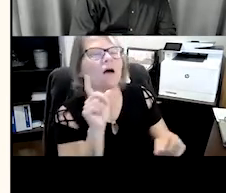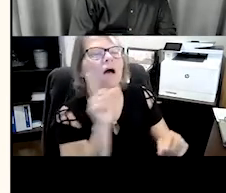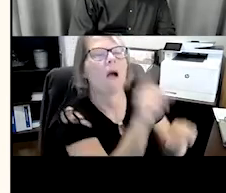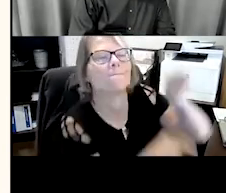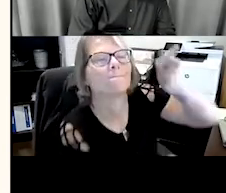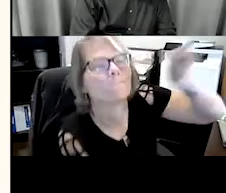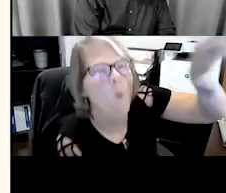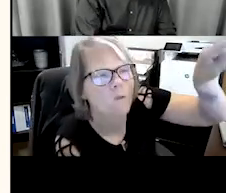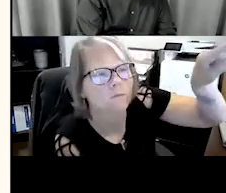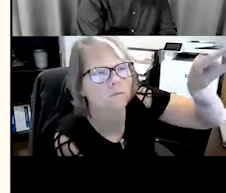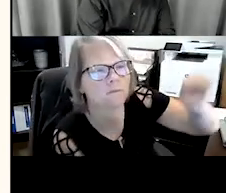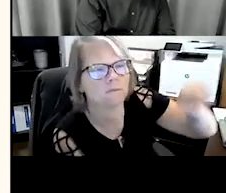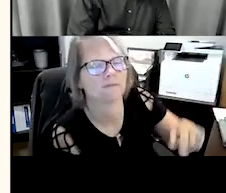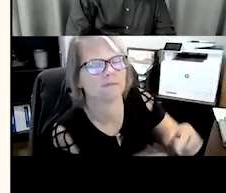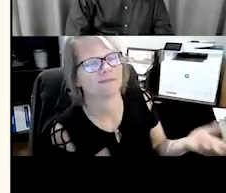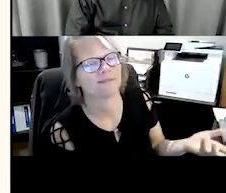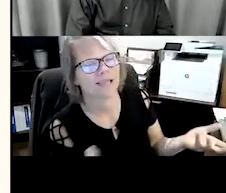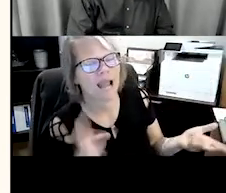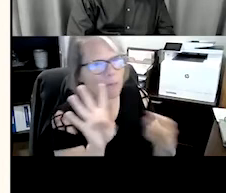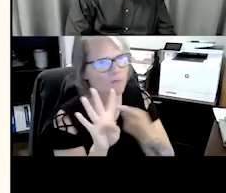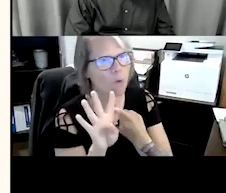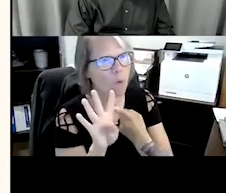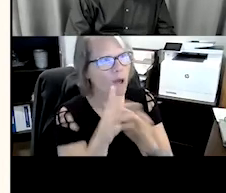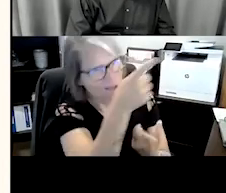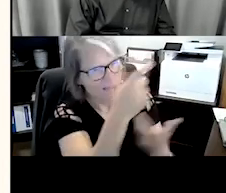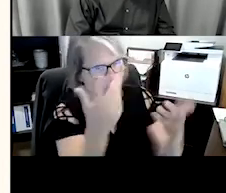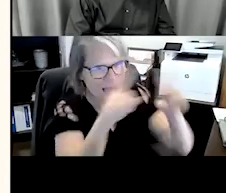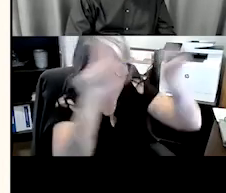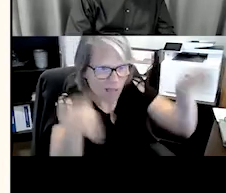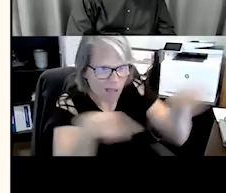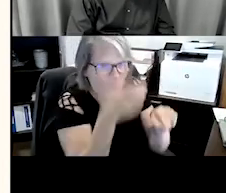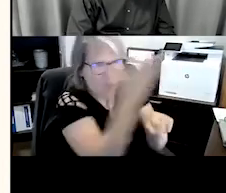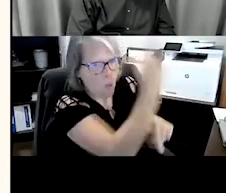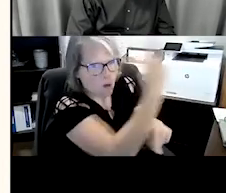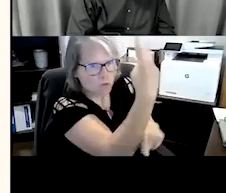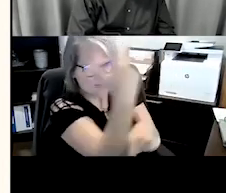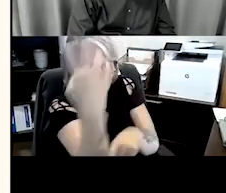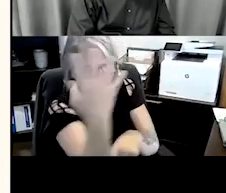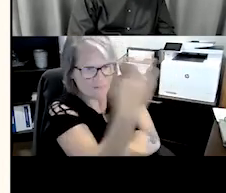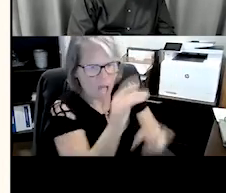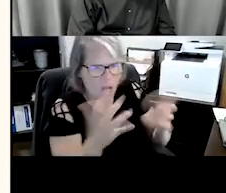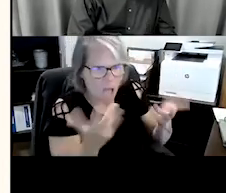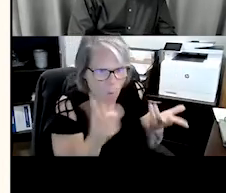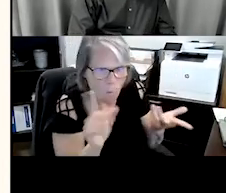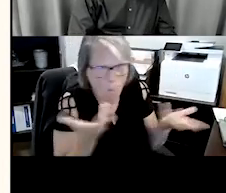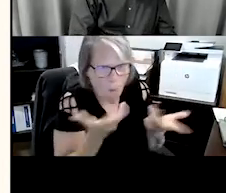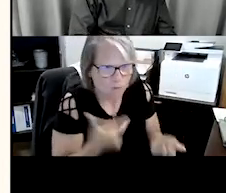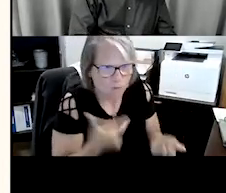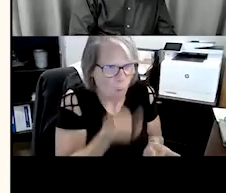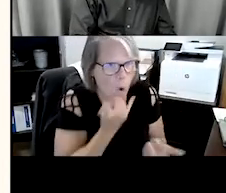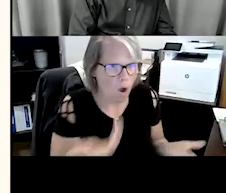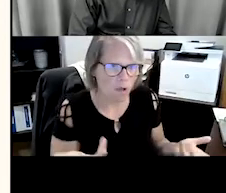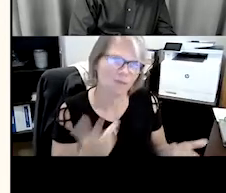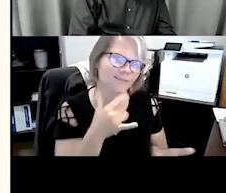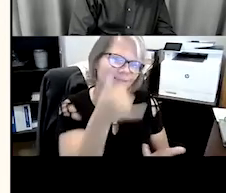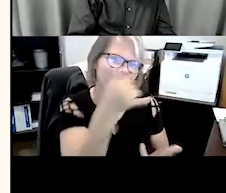stunned. They won't even look at me, and I'll have to point number 4, please, right there. It's right there on the sign. You've got 1, 2, 3,